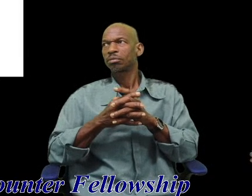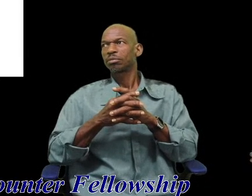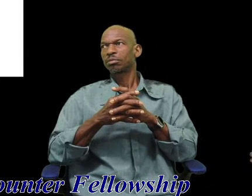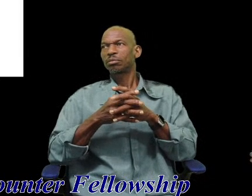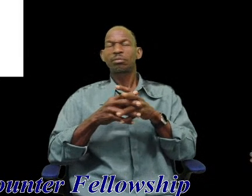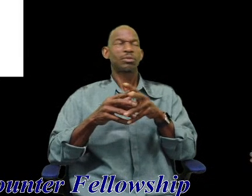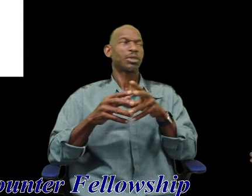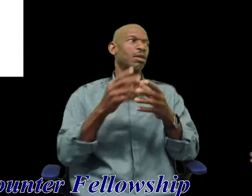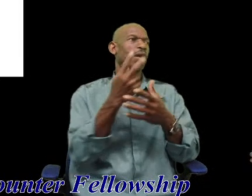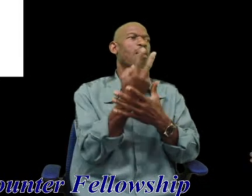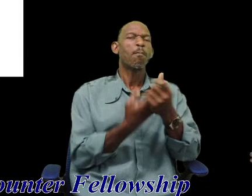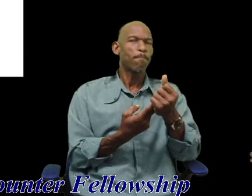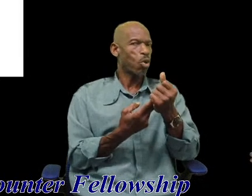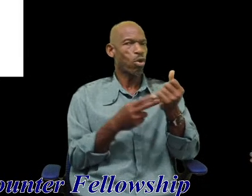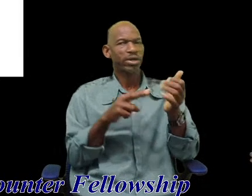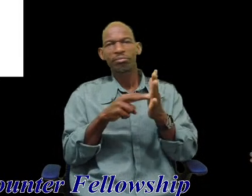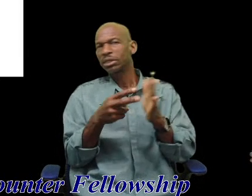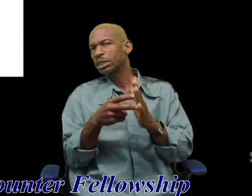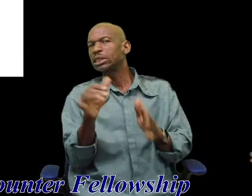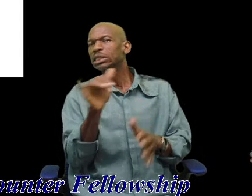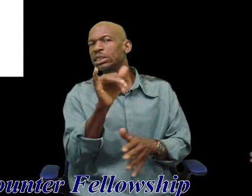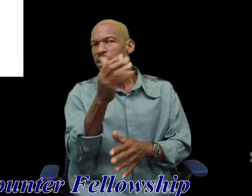thing. The boy's book